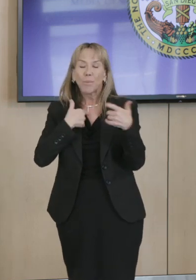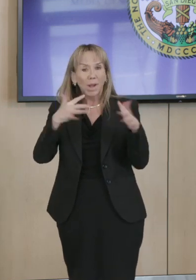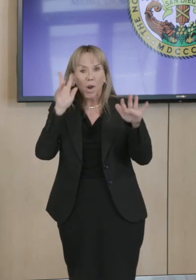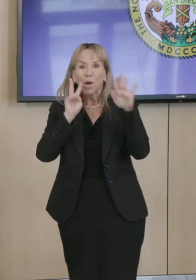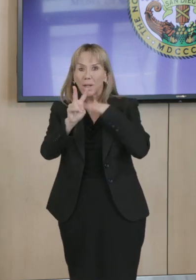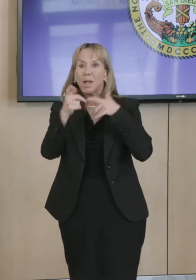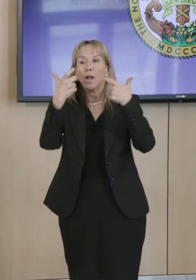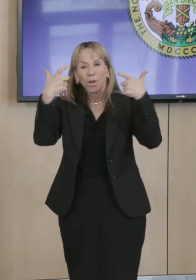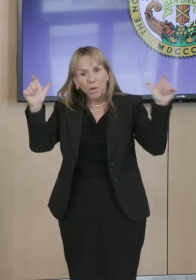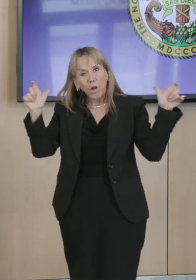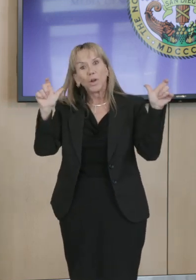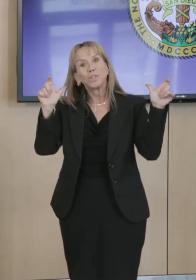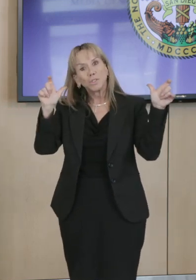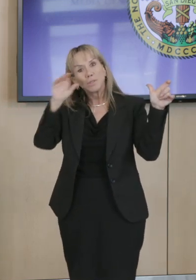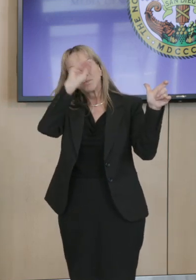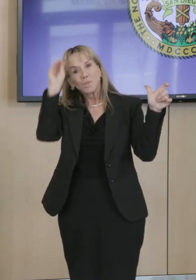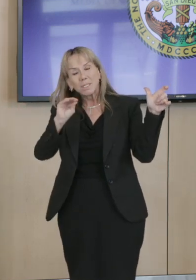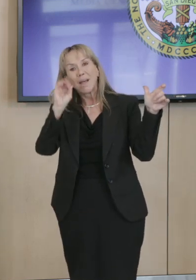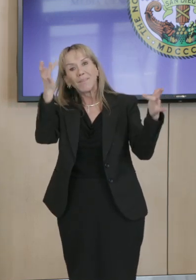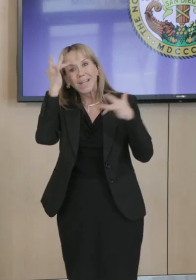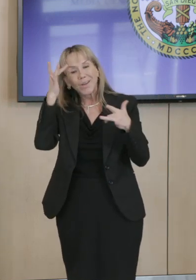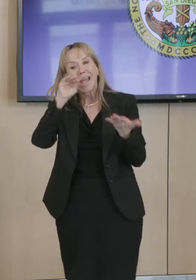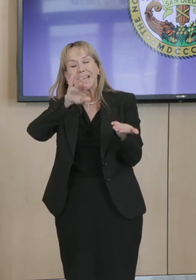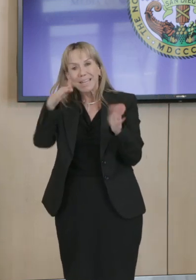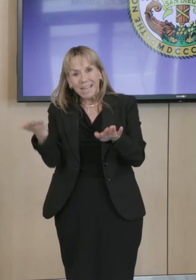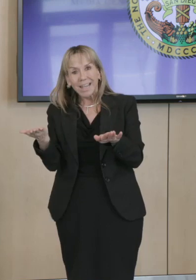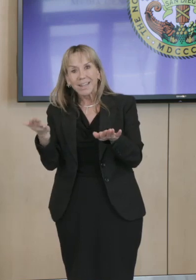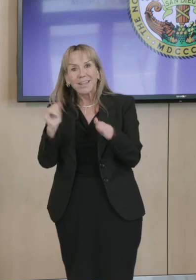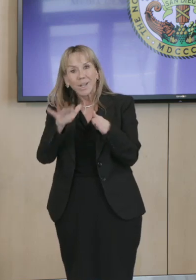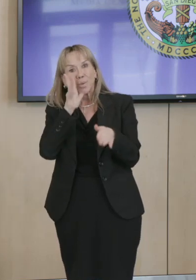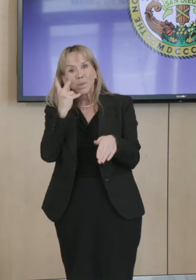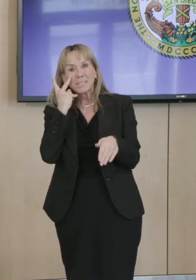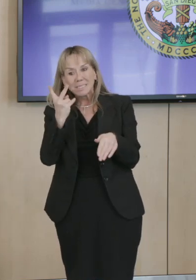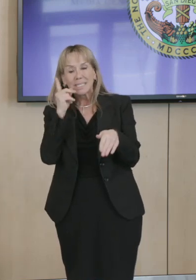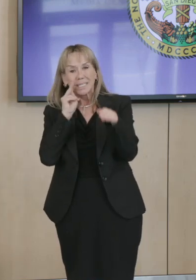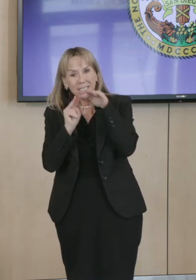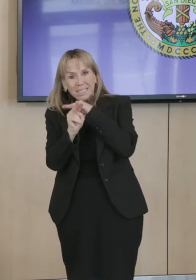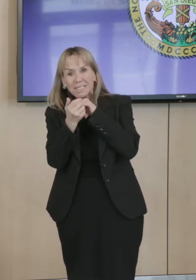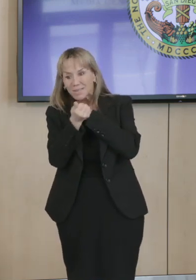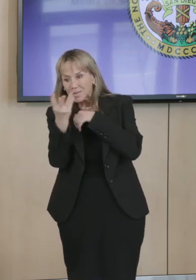of illnesses and, I'm afraid, deaths that are coming in the days ahead.